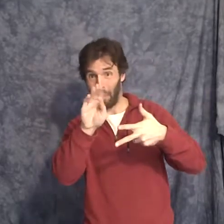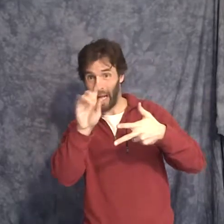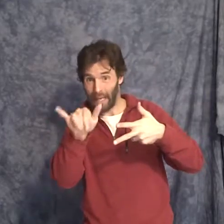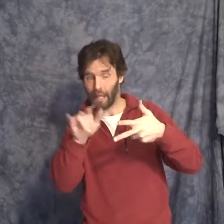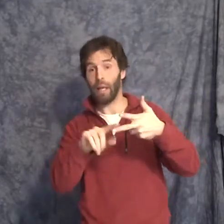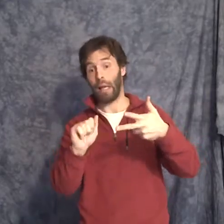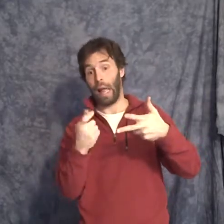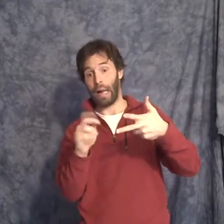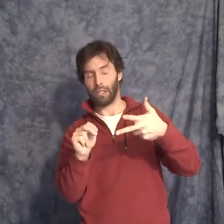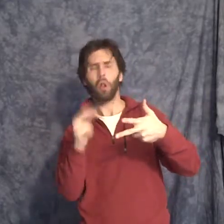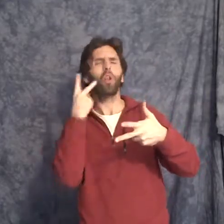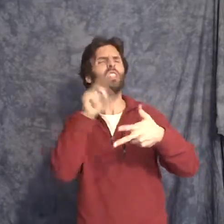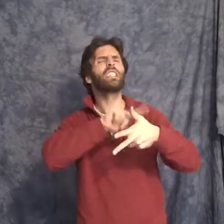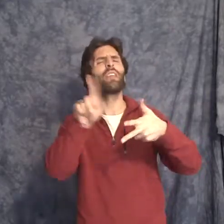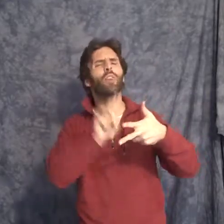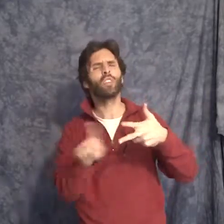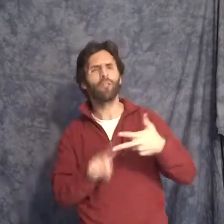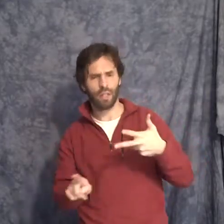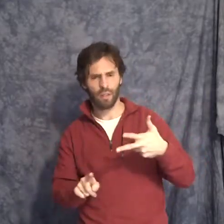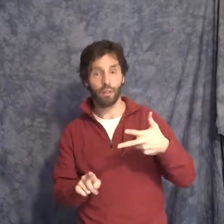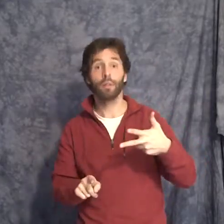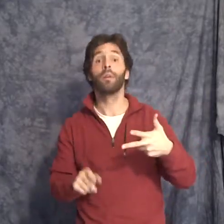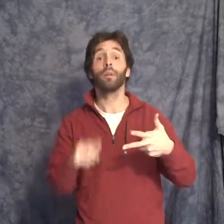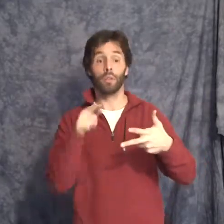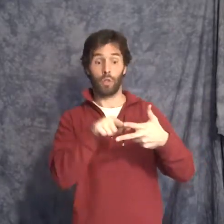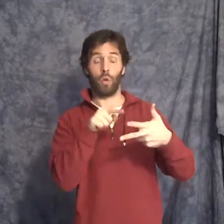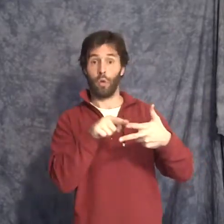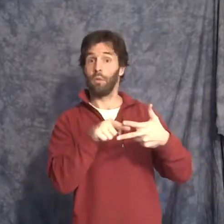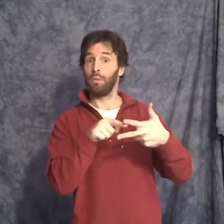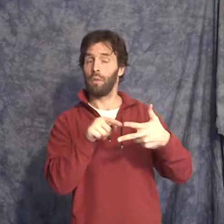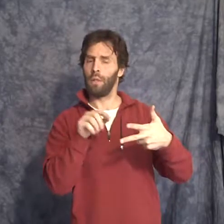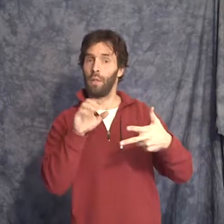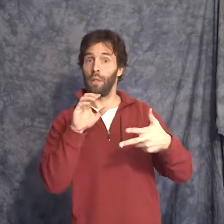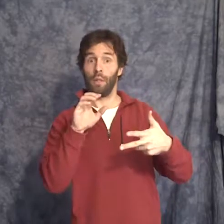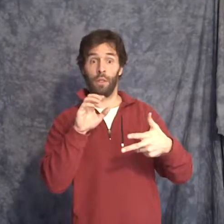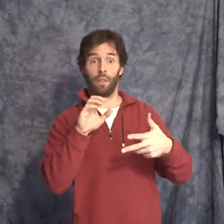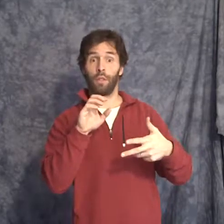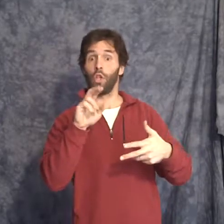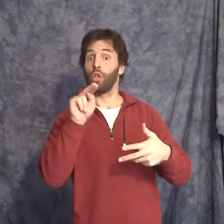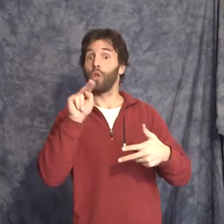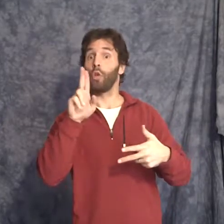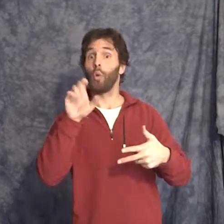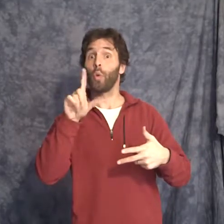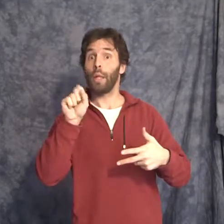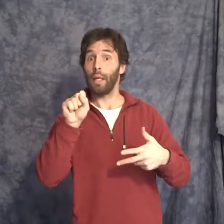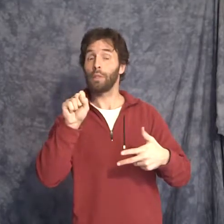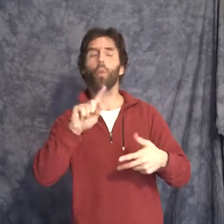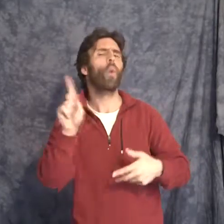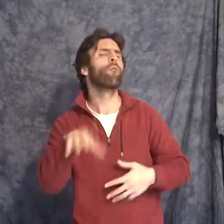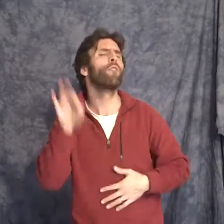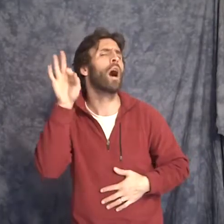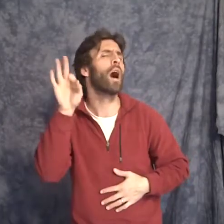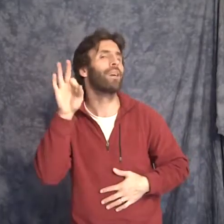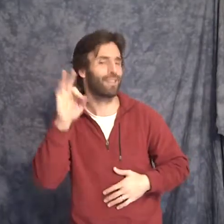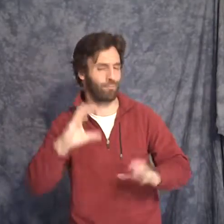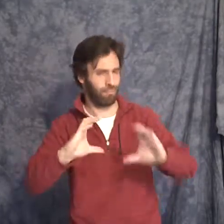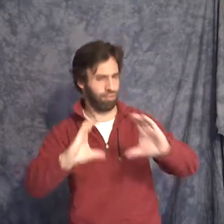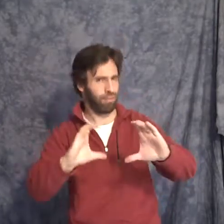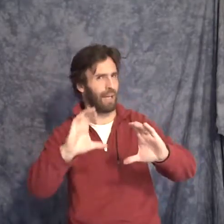the only place you'll ever find the nucleus is dead center in the middle of the cell body. There's a